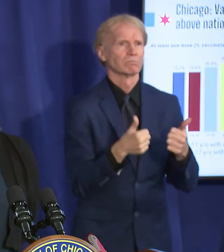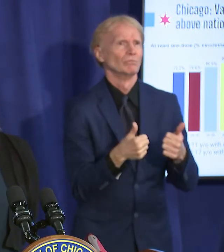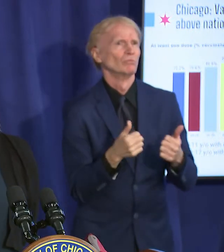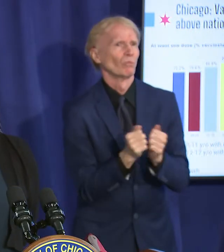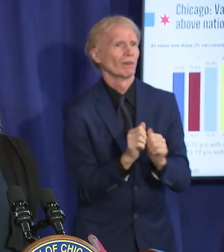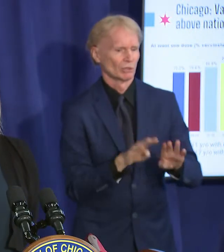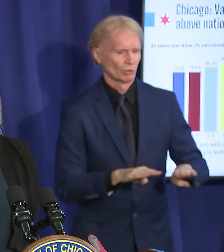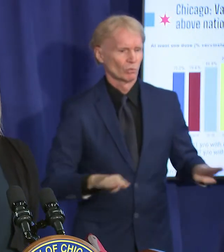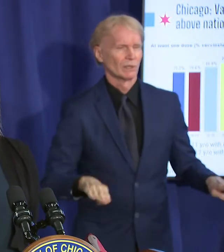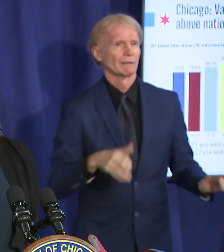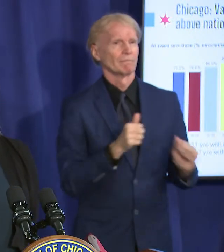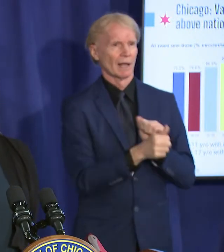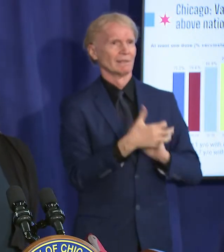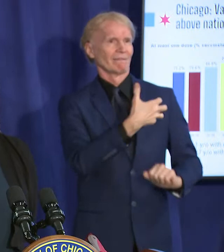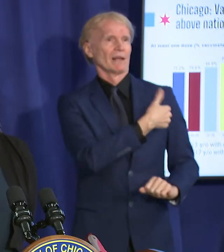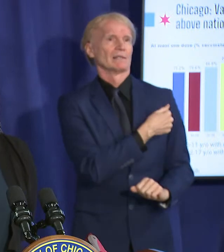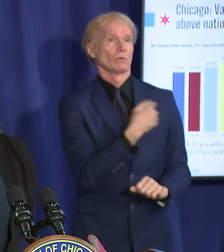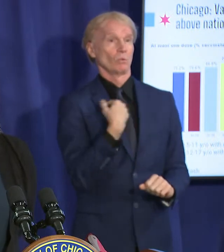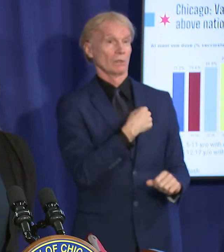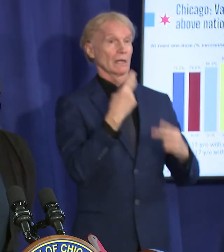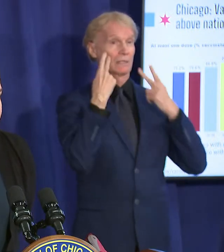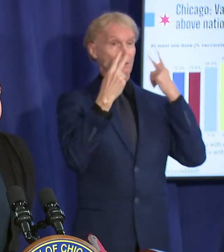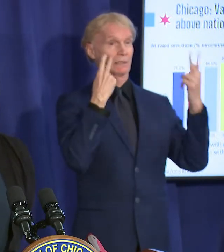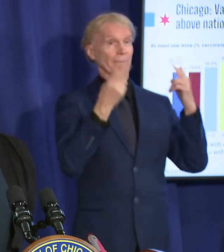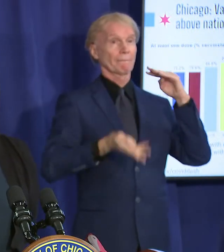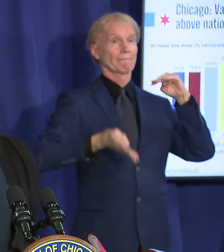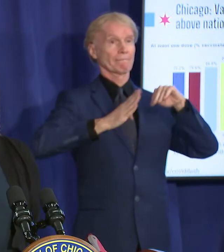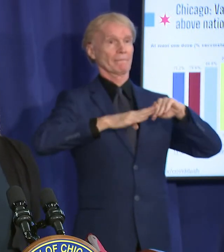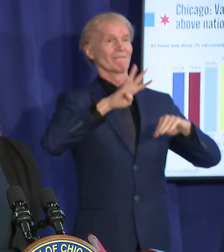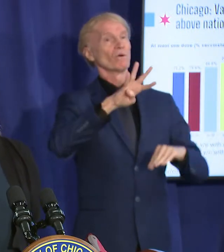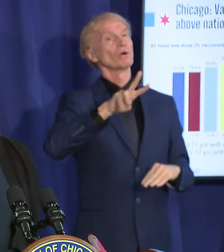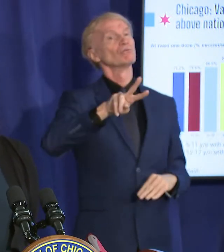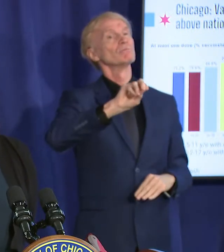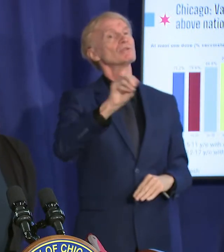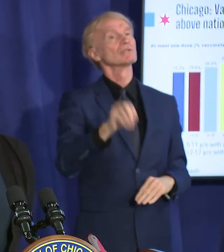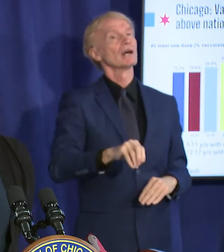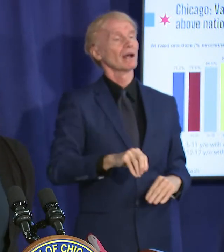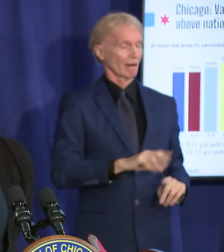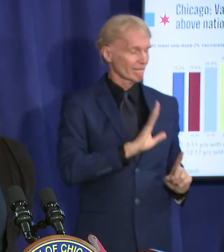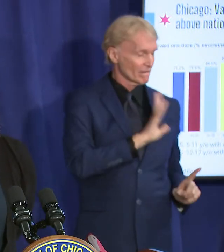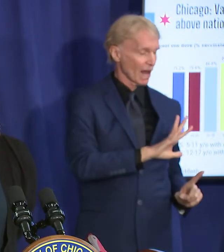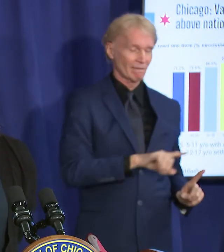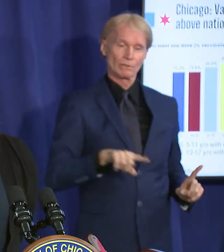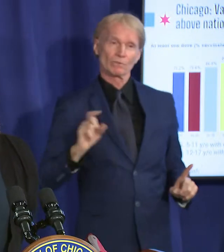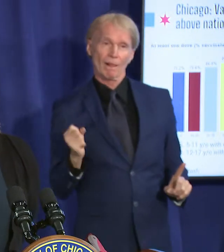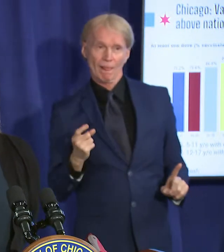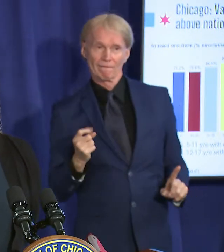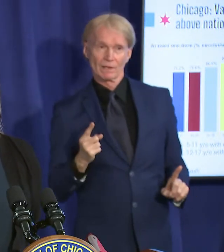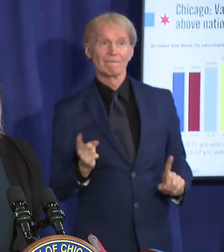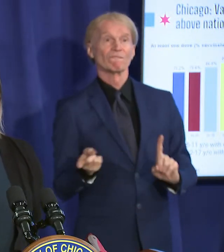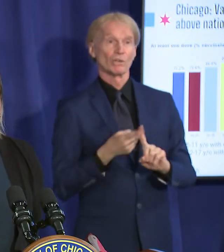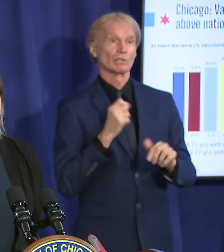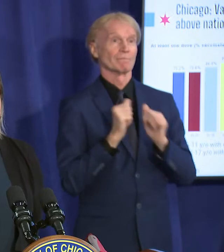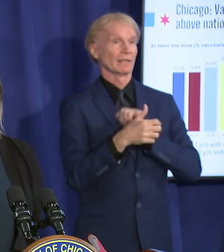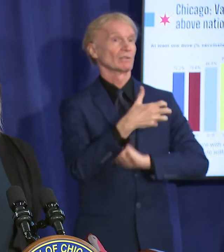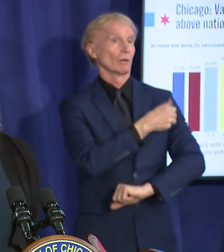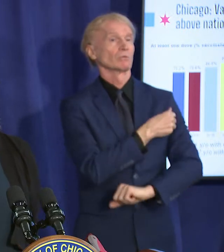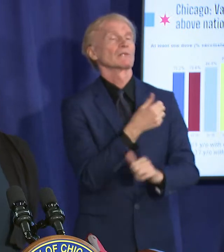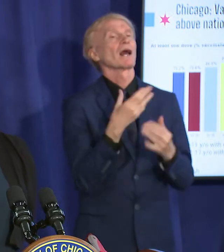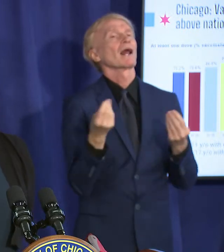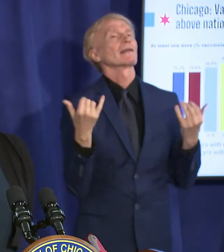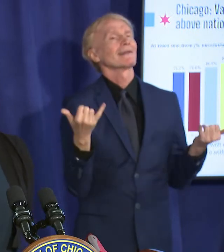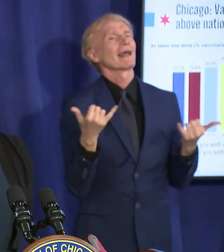for children. We're seeing good increases. We're up to 42% of those 5 to 11-year-olds with a first dose, and we're actually